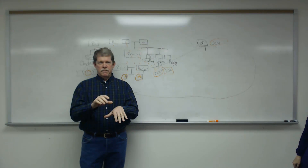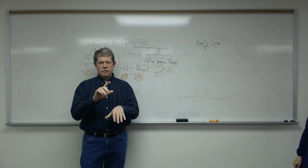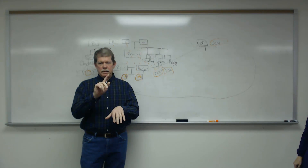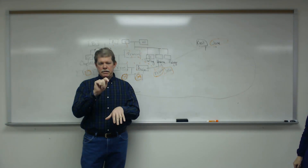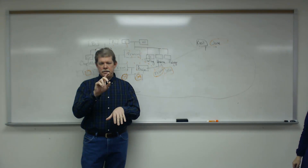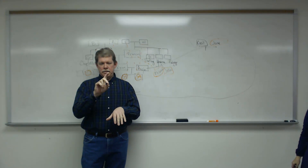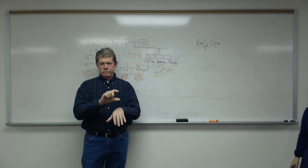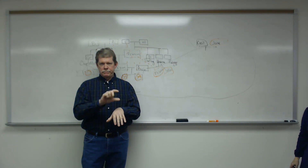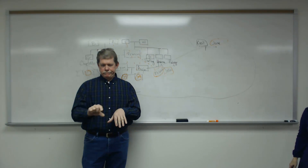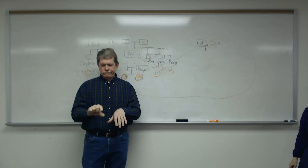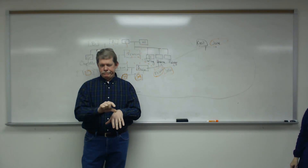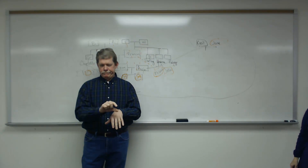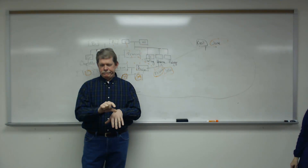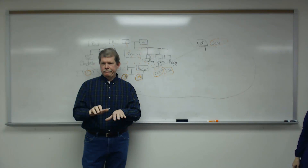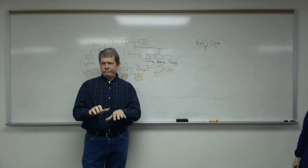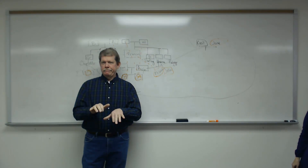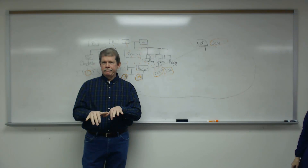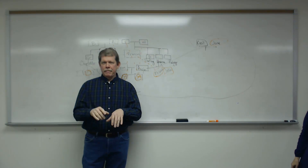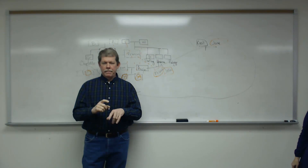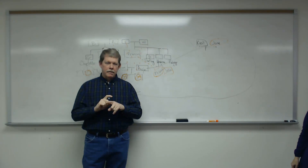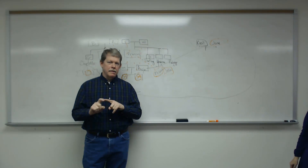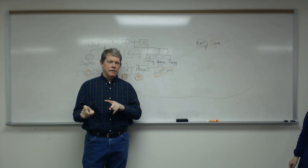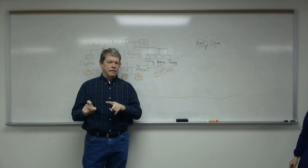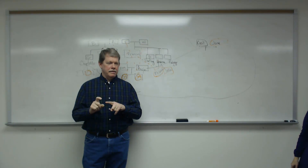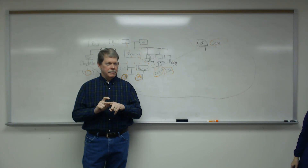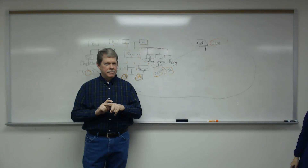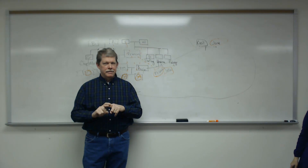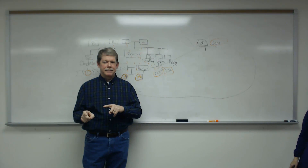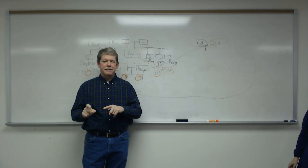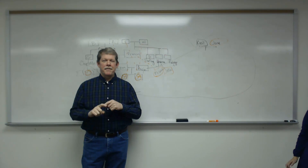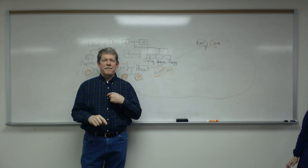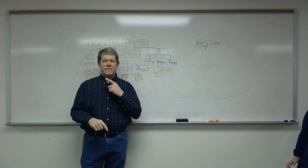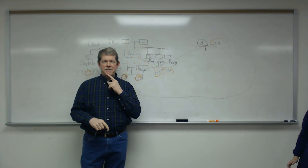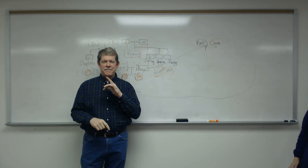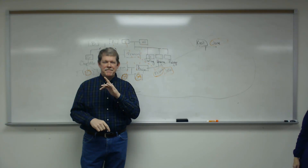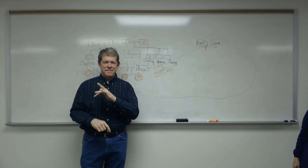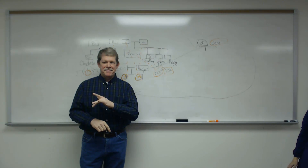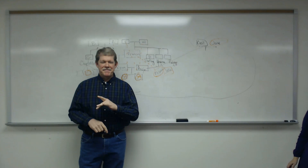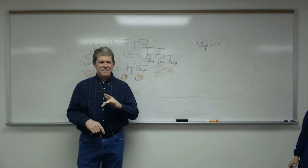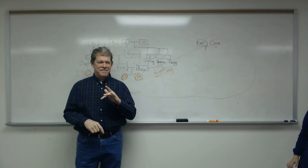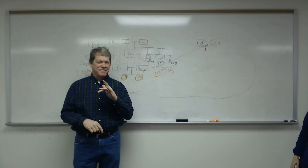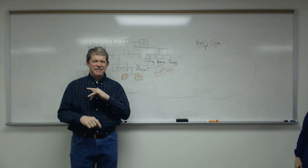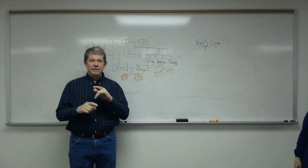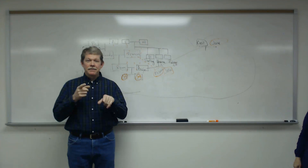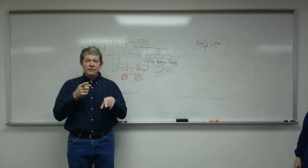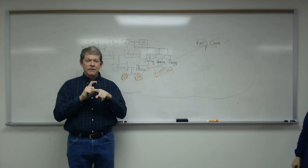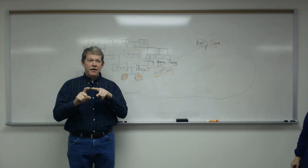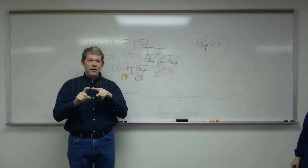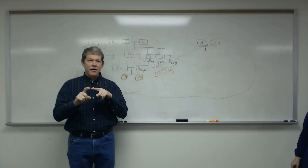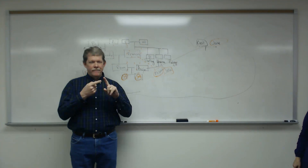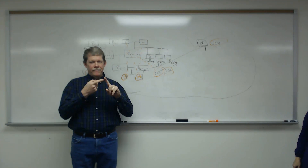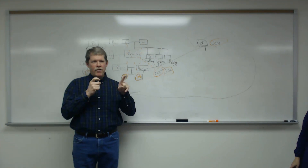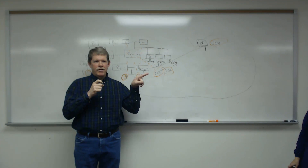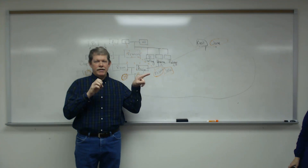Before video phones, before technology, we were using TDDs typing, and they just call and say, hey, and I felt real bad for the